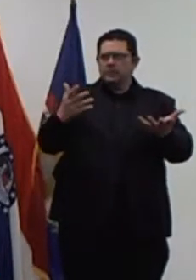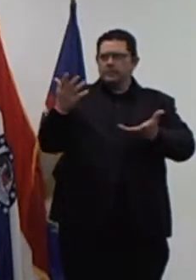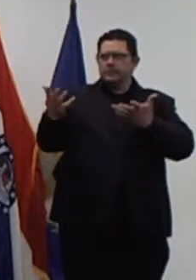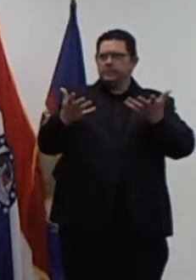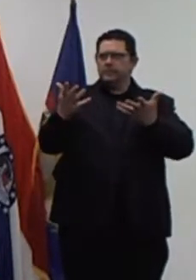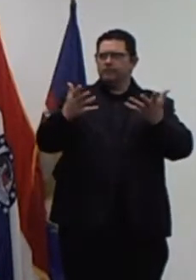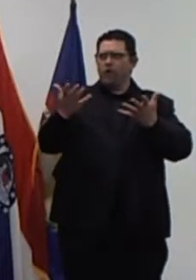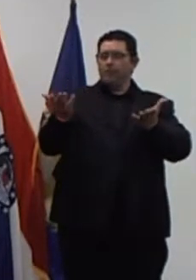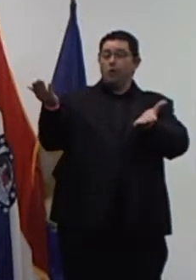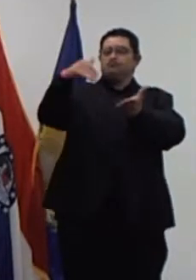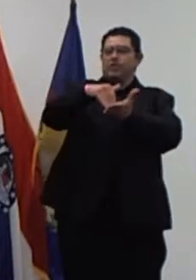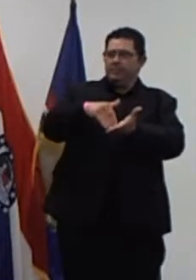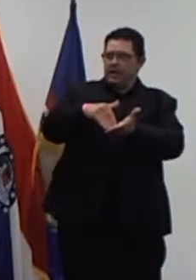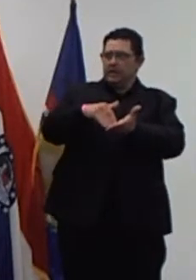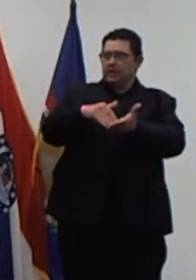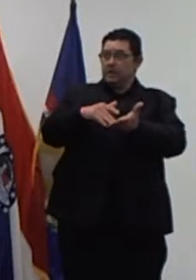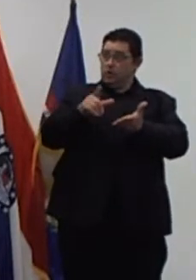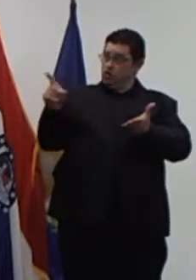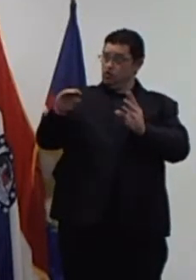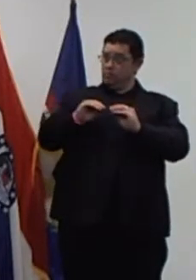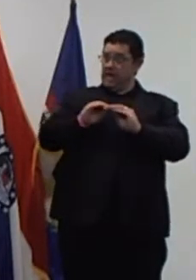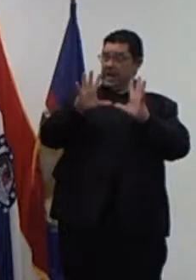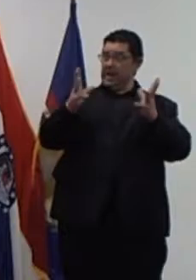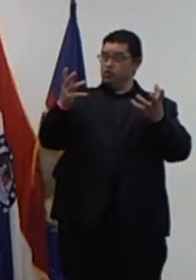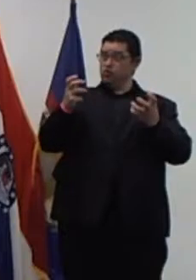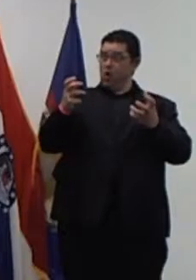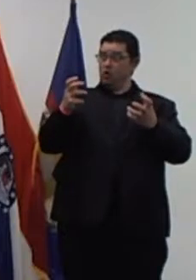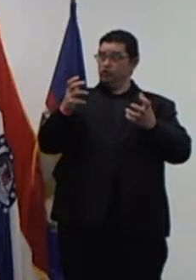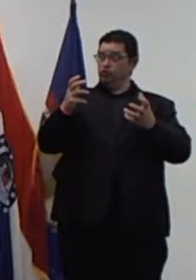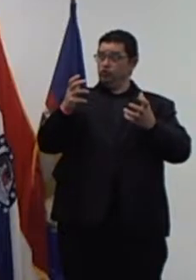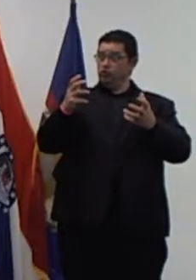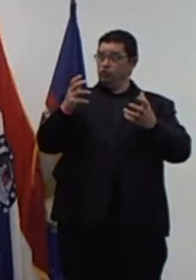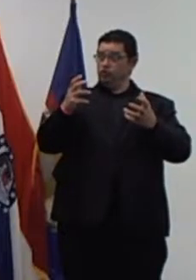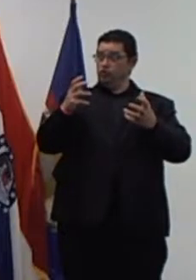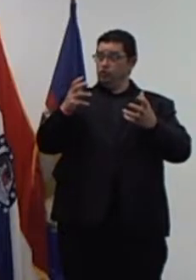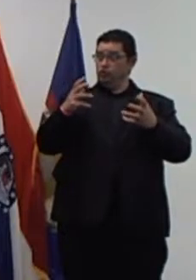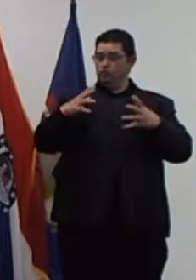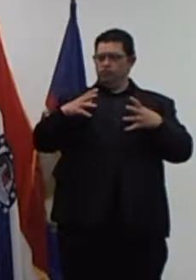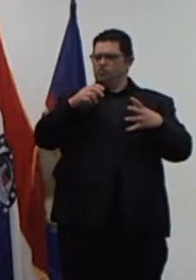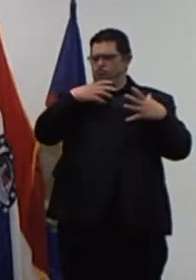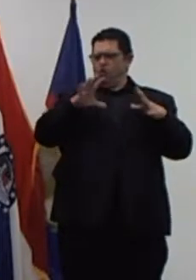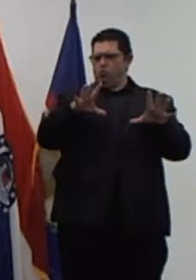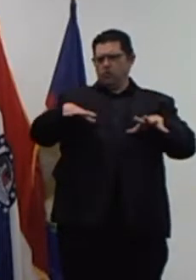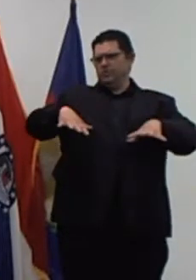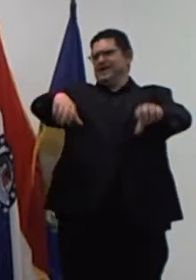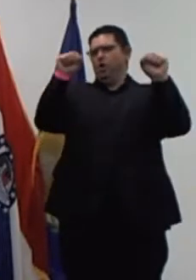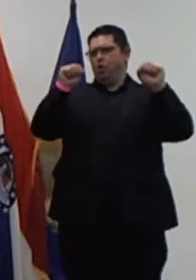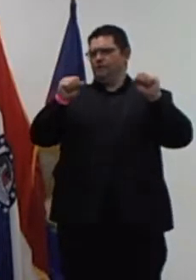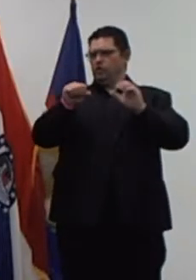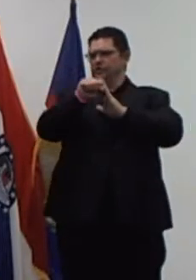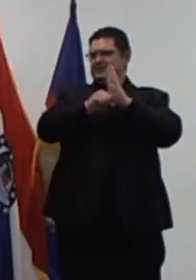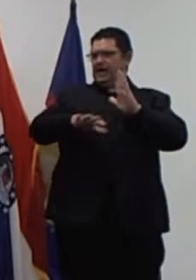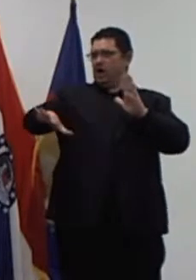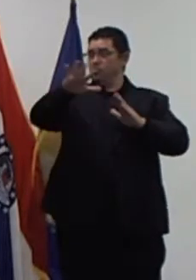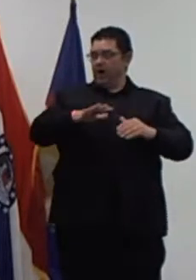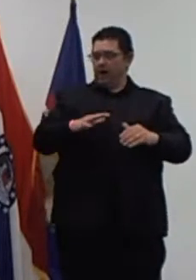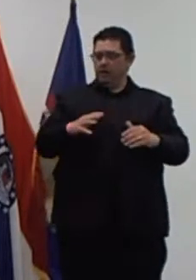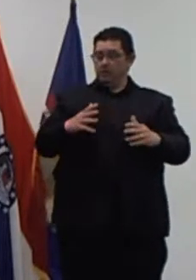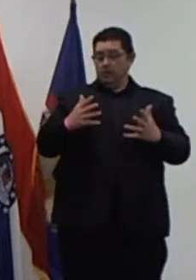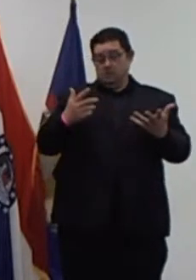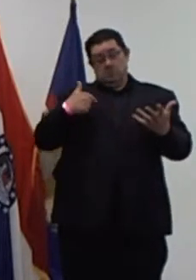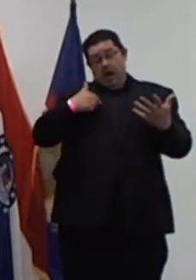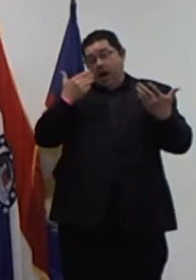from repeating? 'Cause you've been clear that you want to move in and take over statewide. How do you stop it? Yeah, I don't know that you do stop